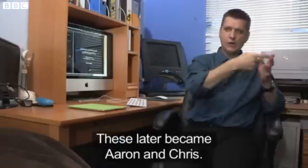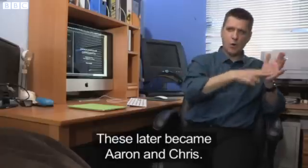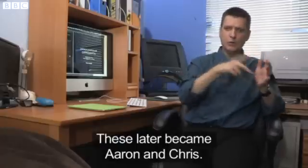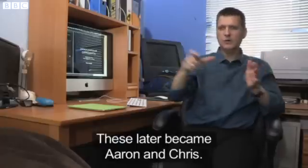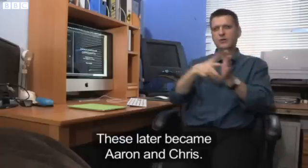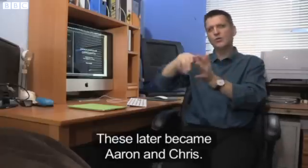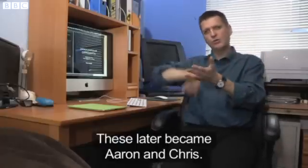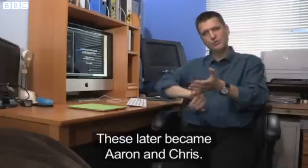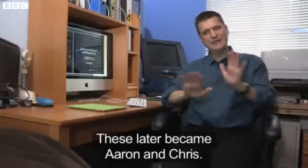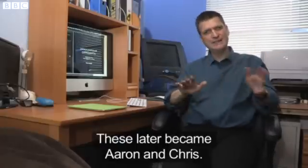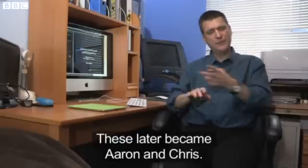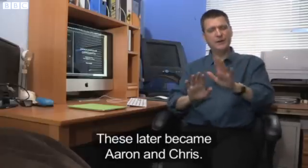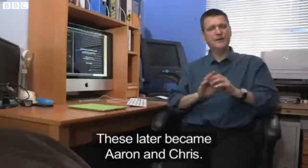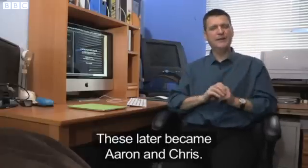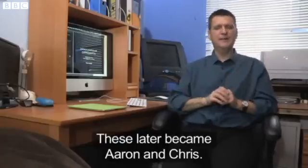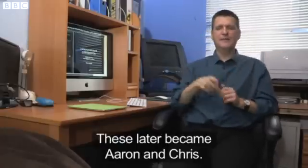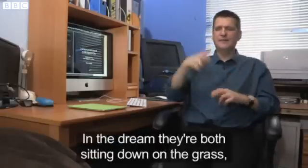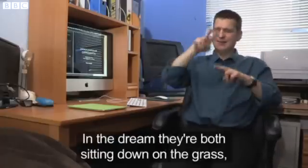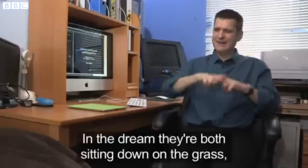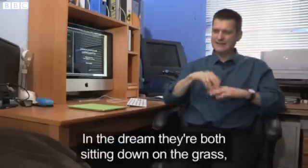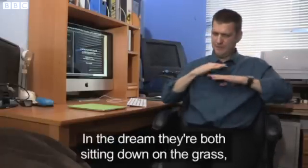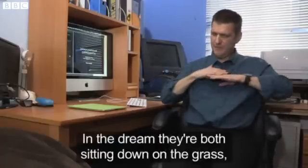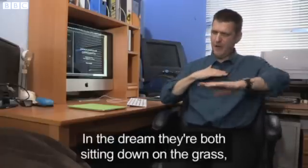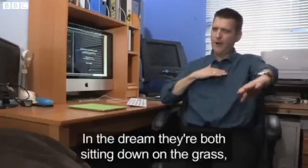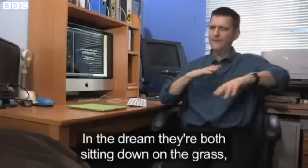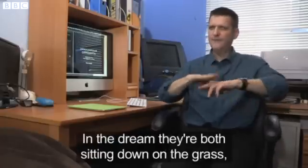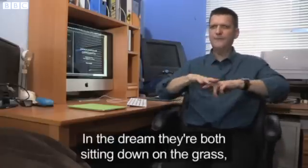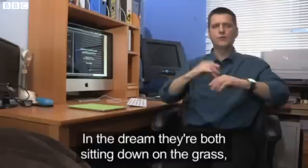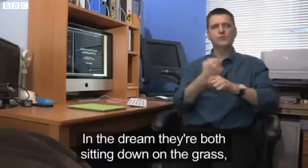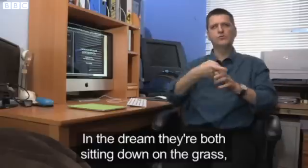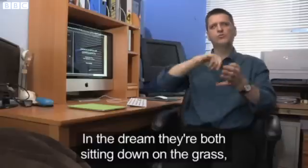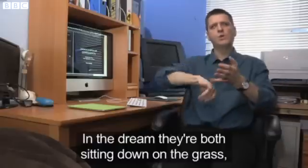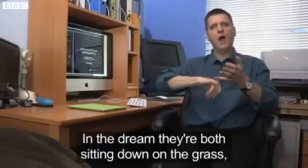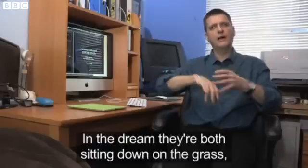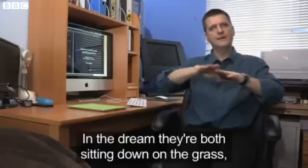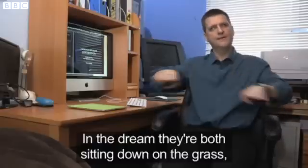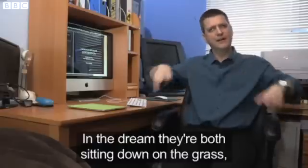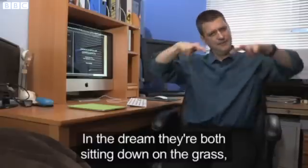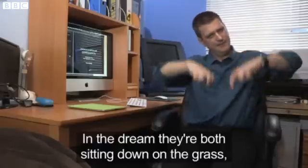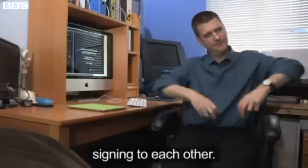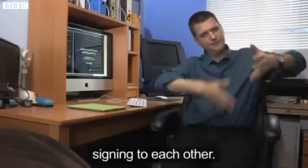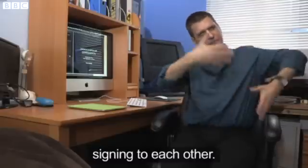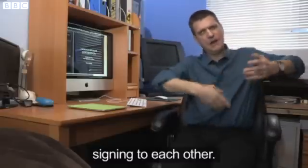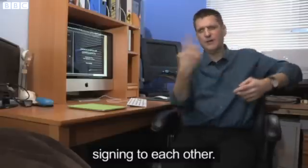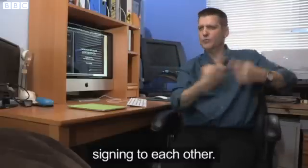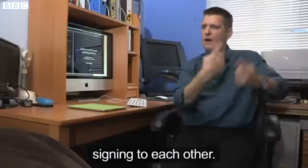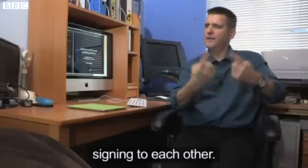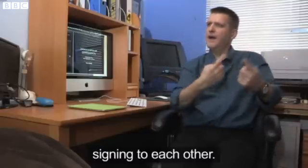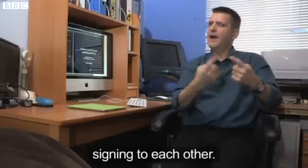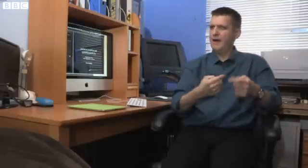These later became Aaron and Chris. In the dream, they're both sitting down on the grass, signing to each other. Behind